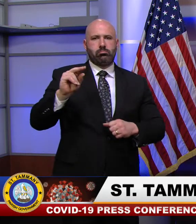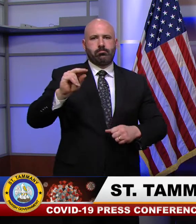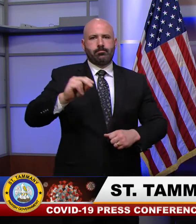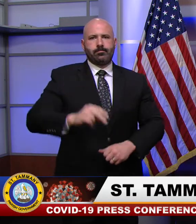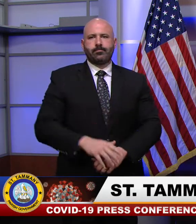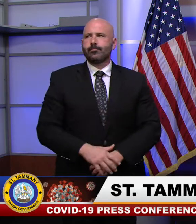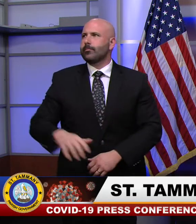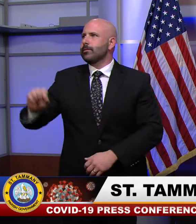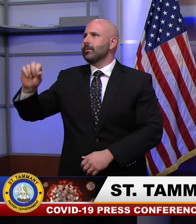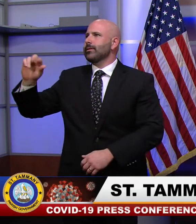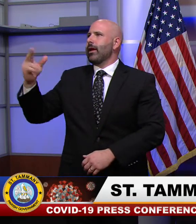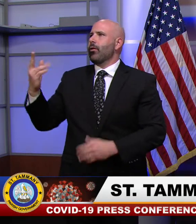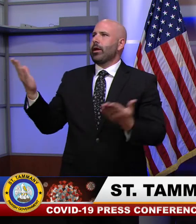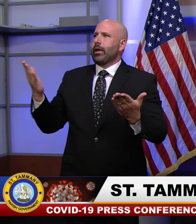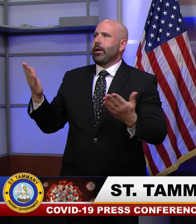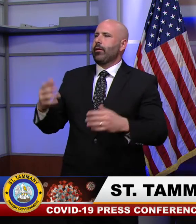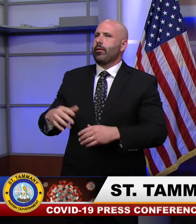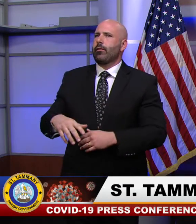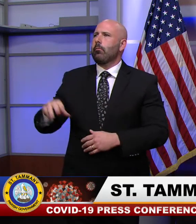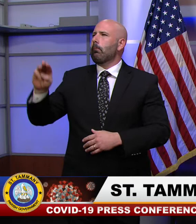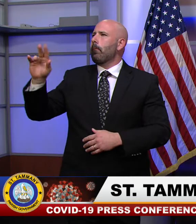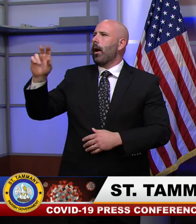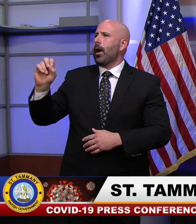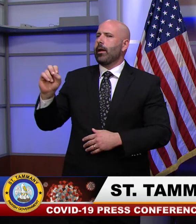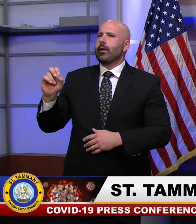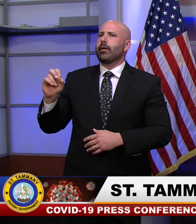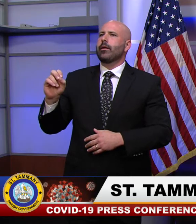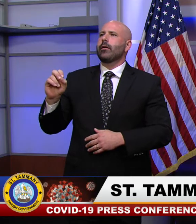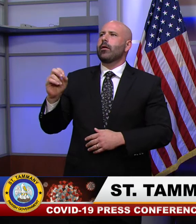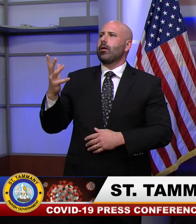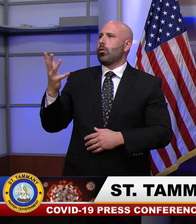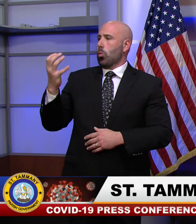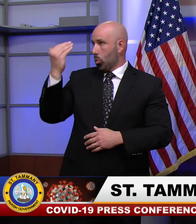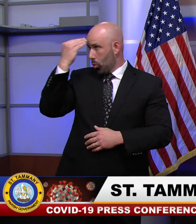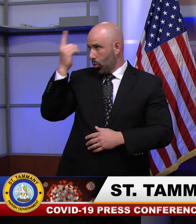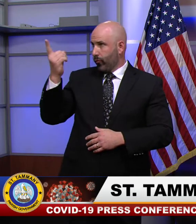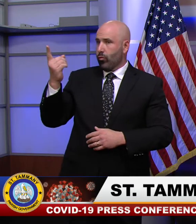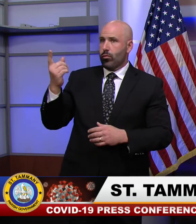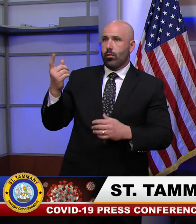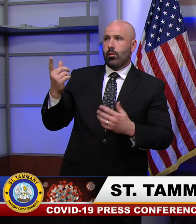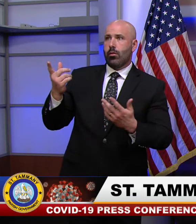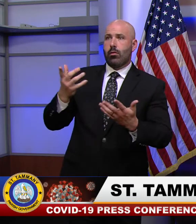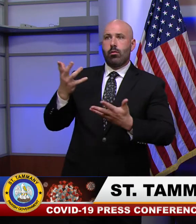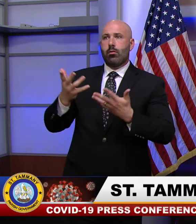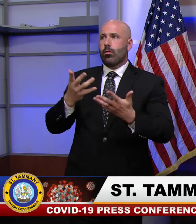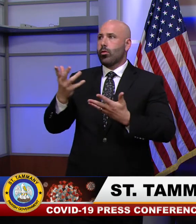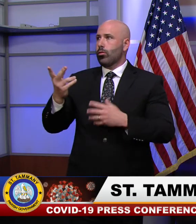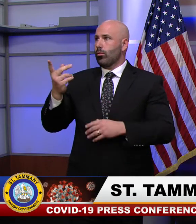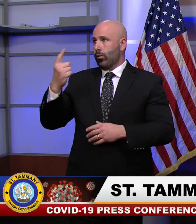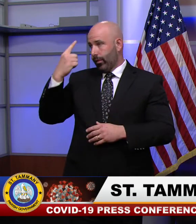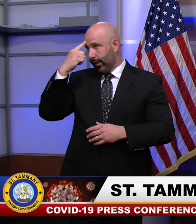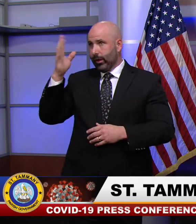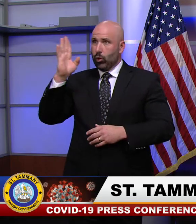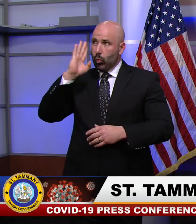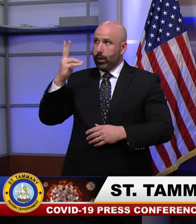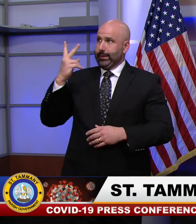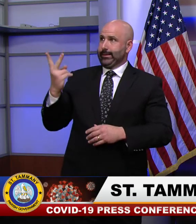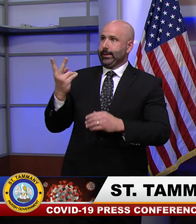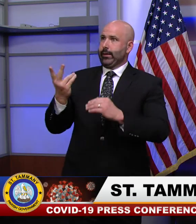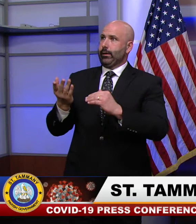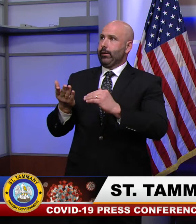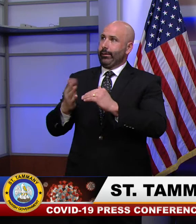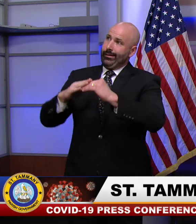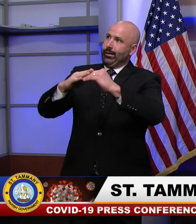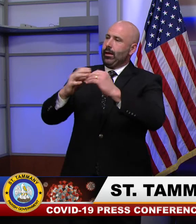Go ahead, Sarah. Mike, I just want to know if you have any indication that we're going to see an upswing in the number of deaths.